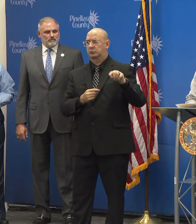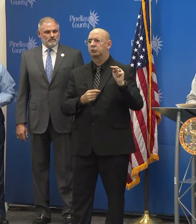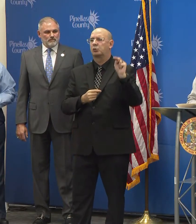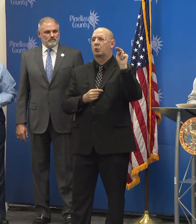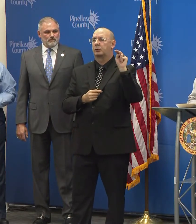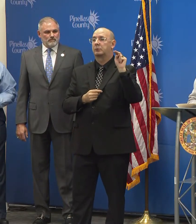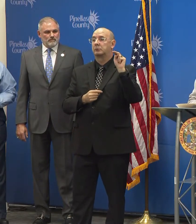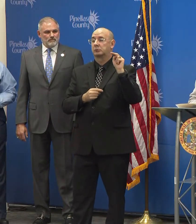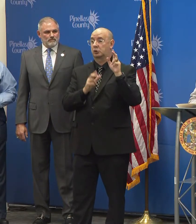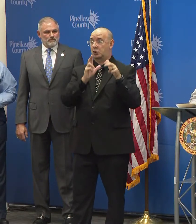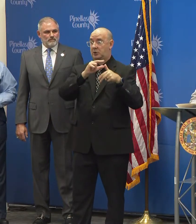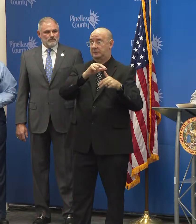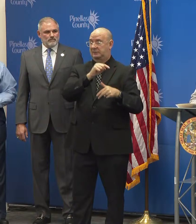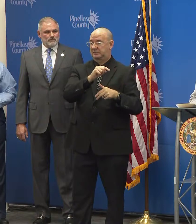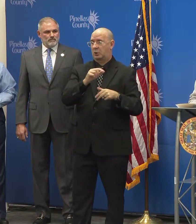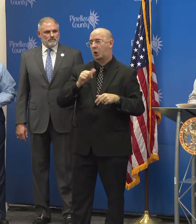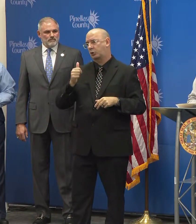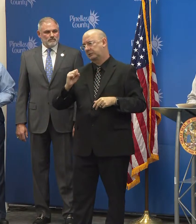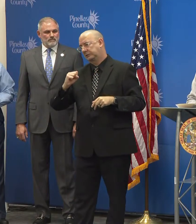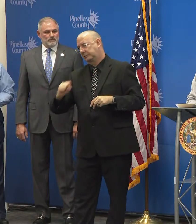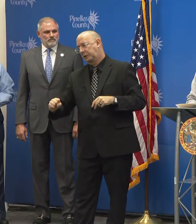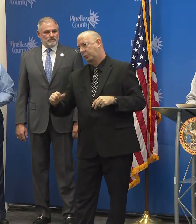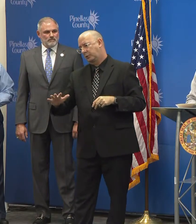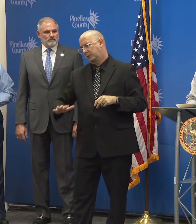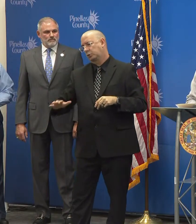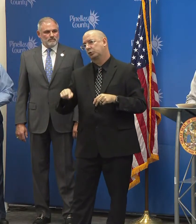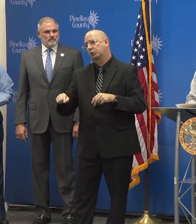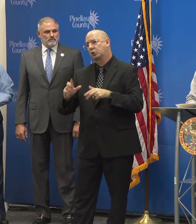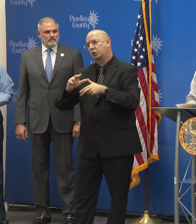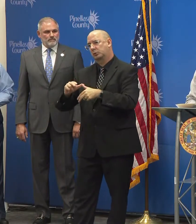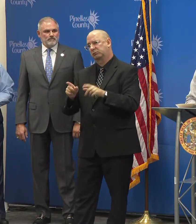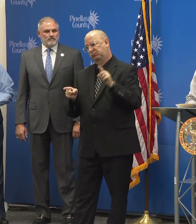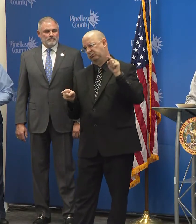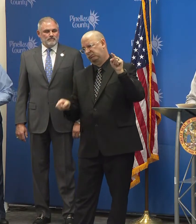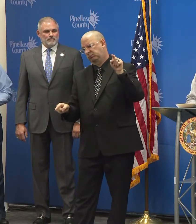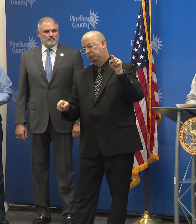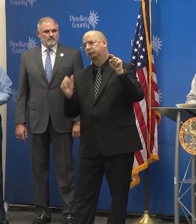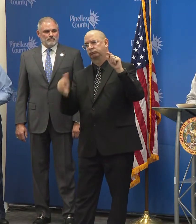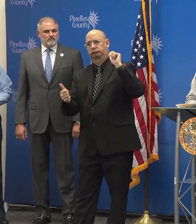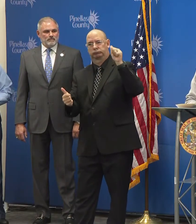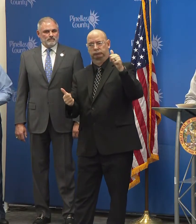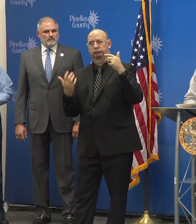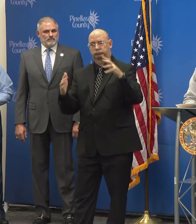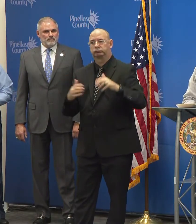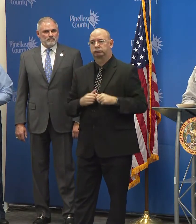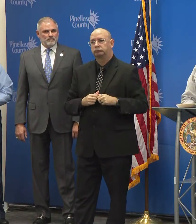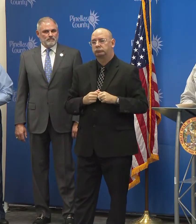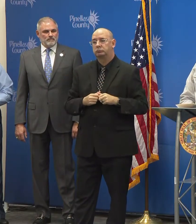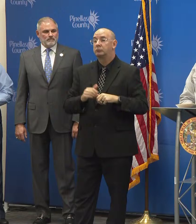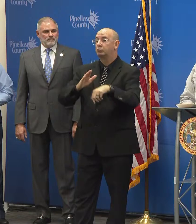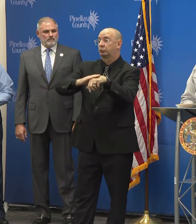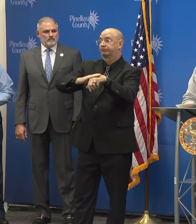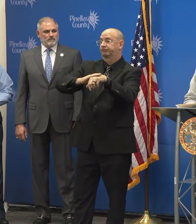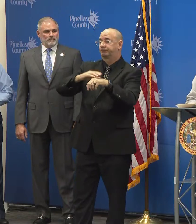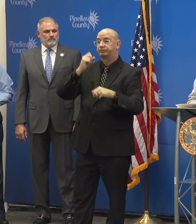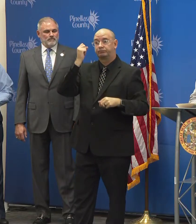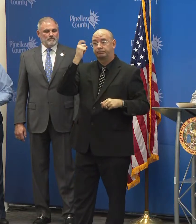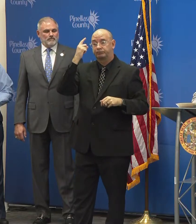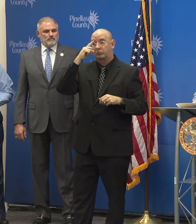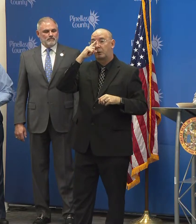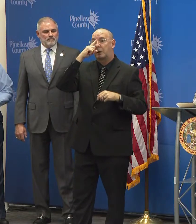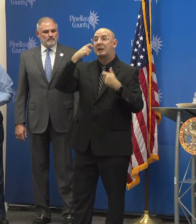expect power outages. The governor mentioned that. Again, I want to say that. Residents can expect power outages due to these